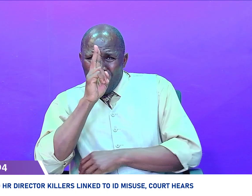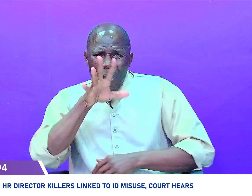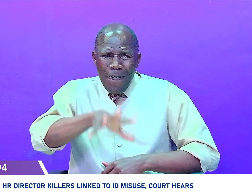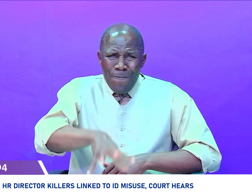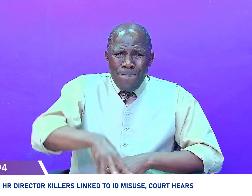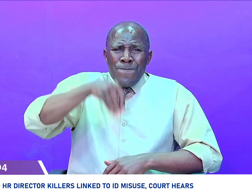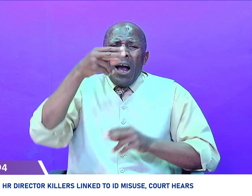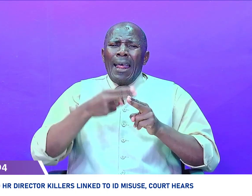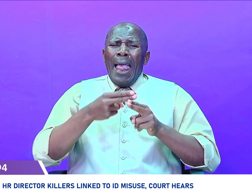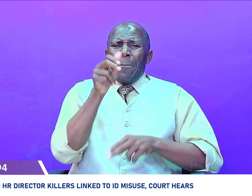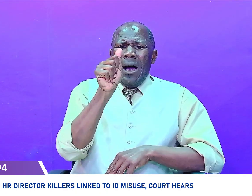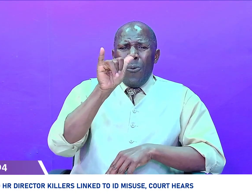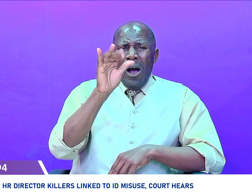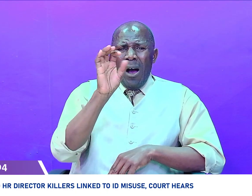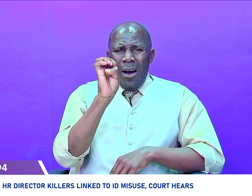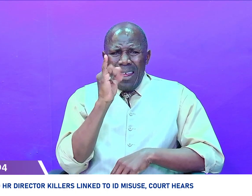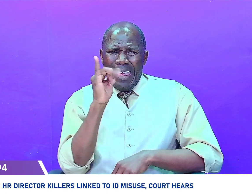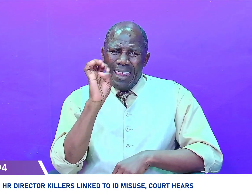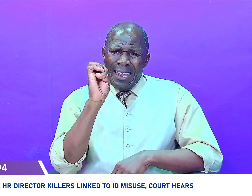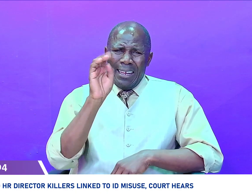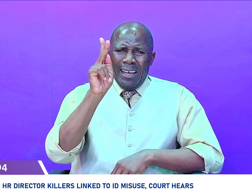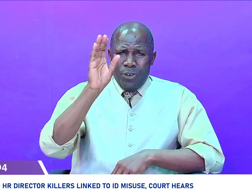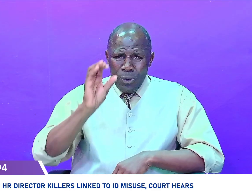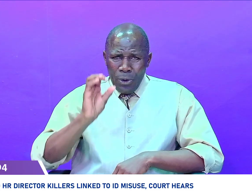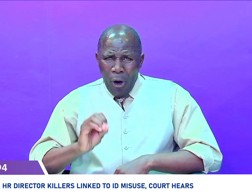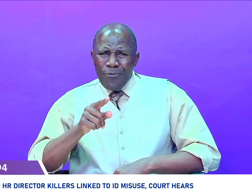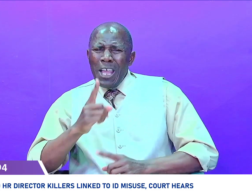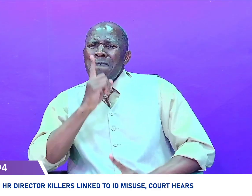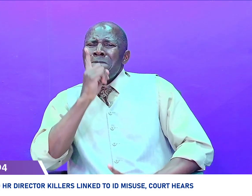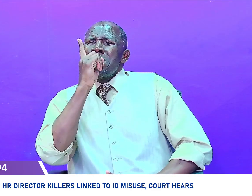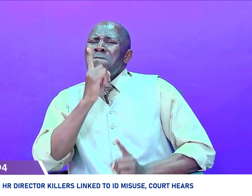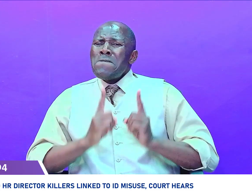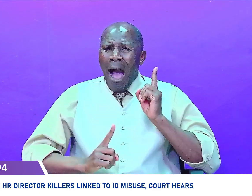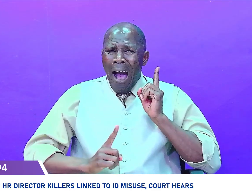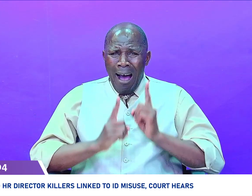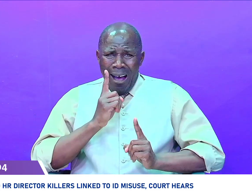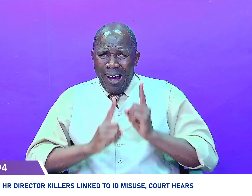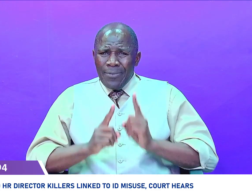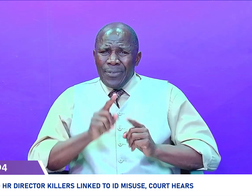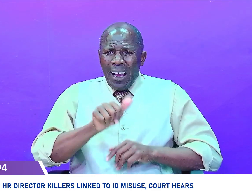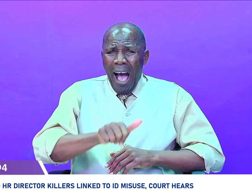recovering Ayeko's firearm and other items connected to the crime.